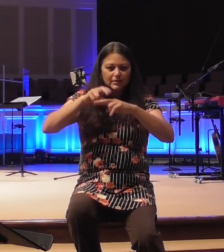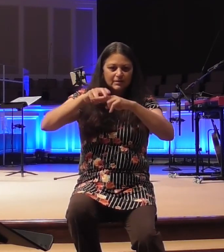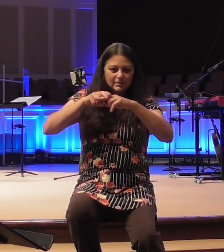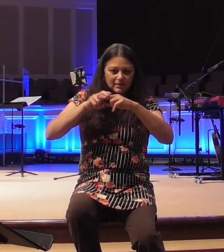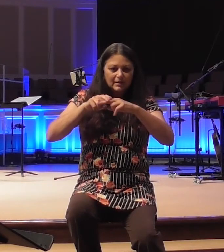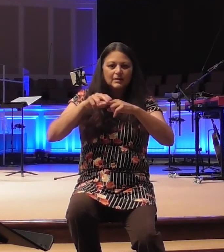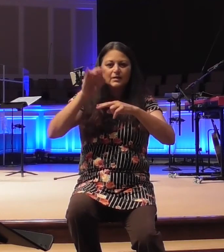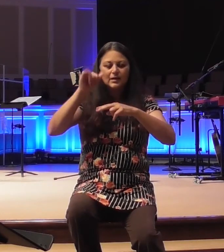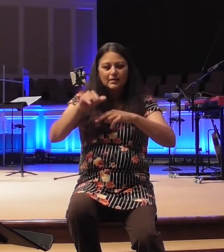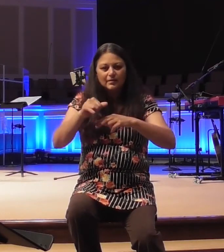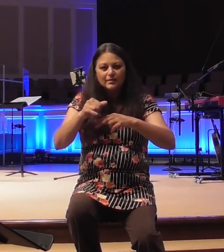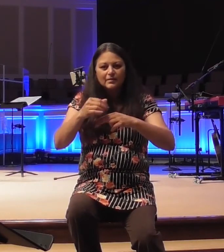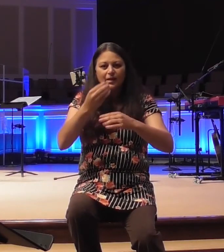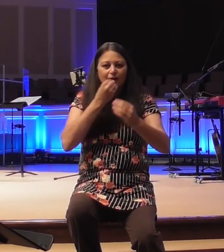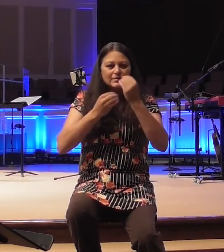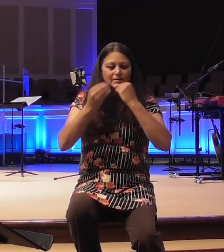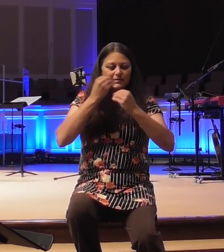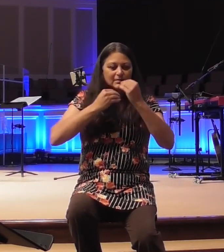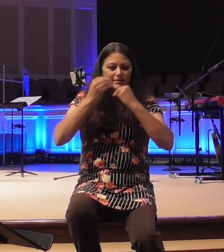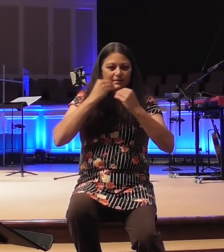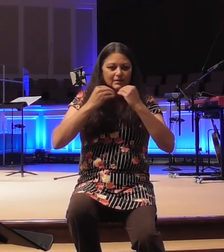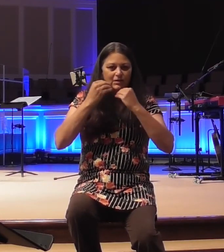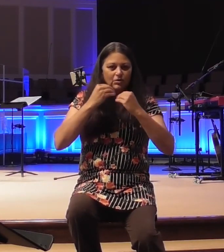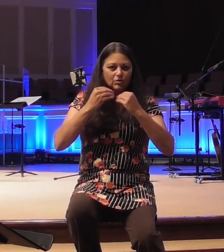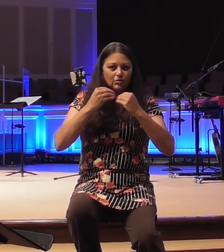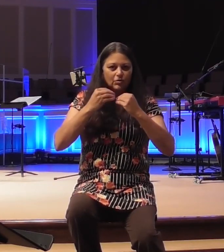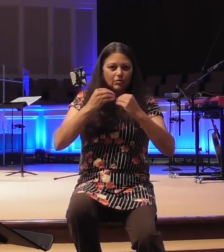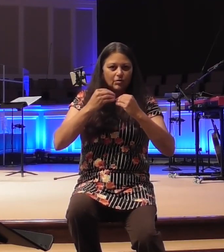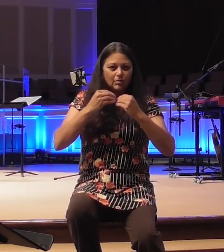they look at us.